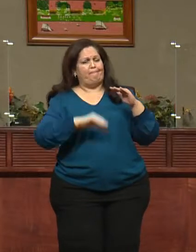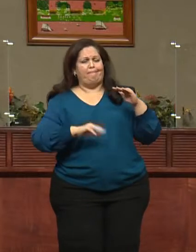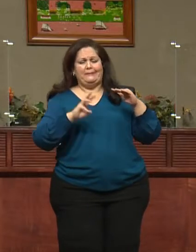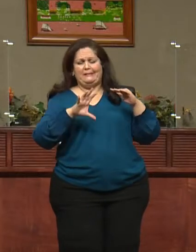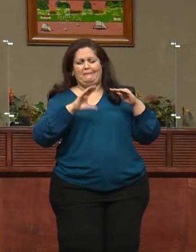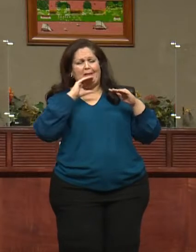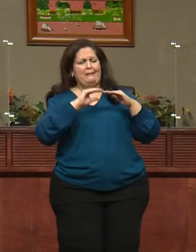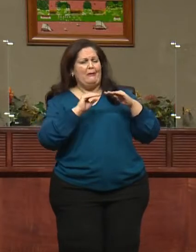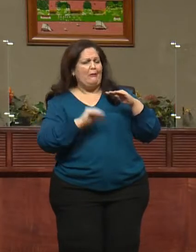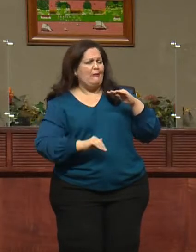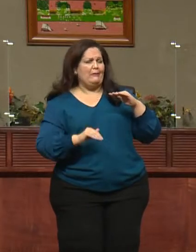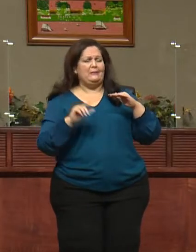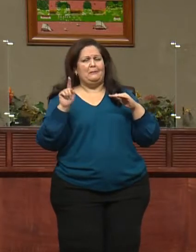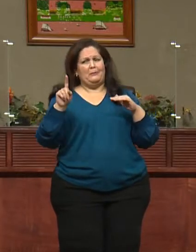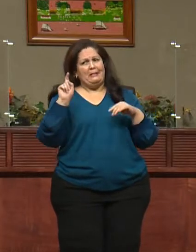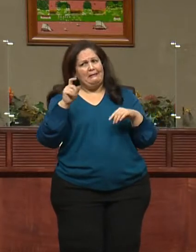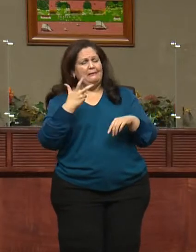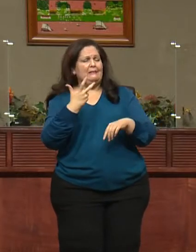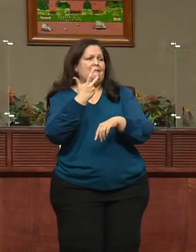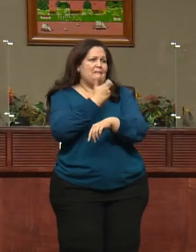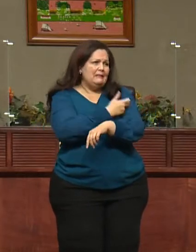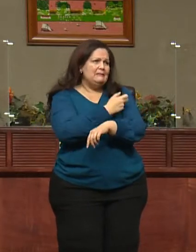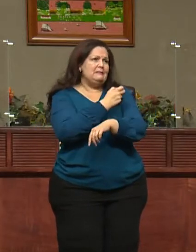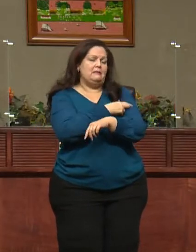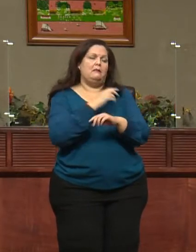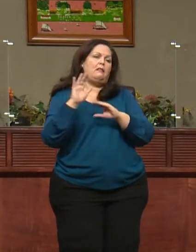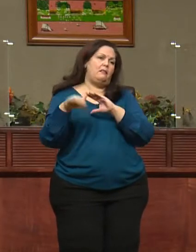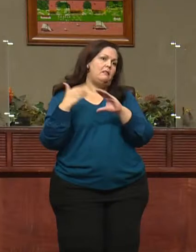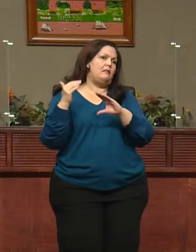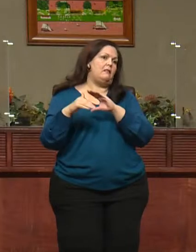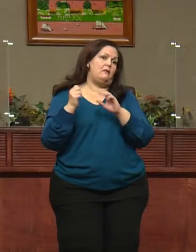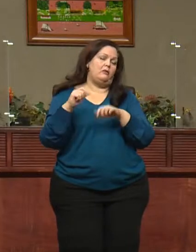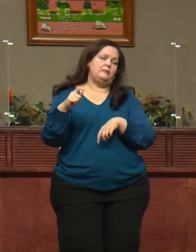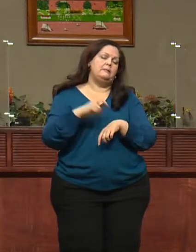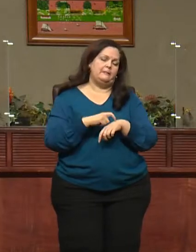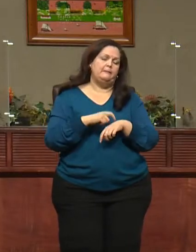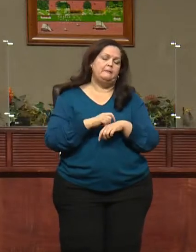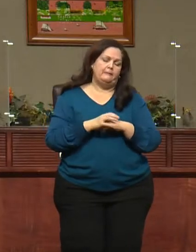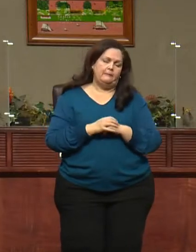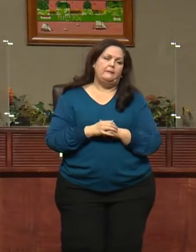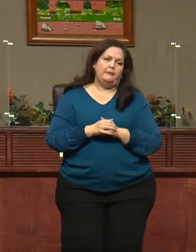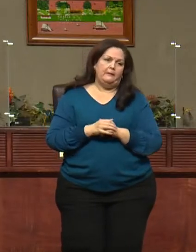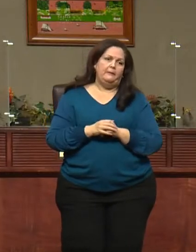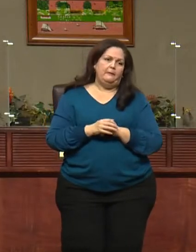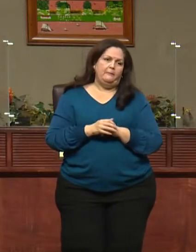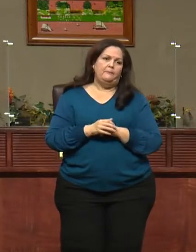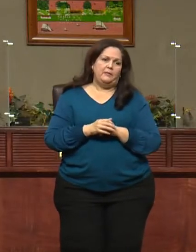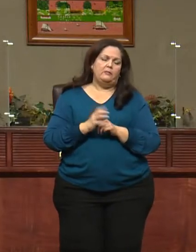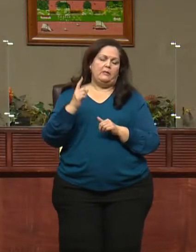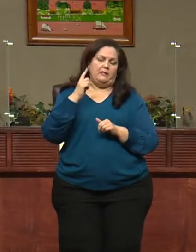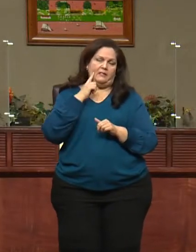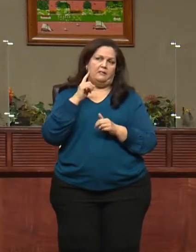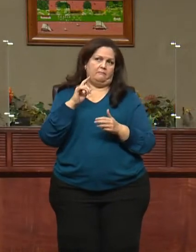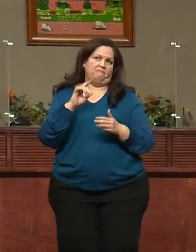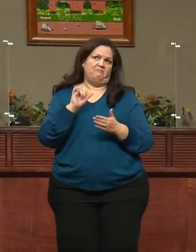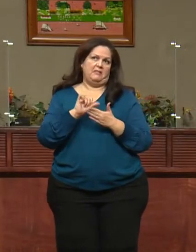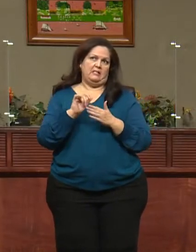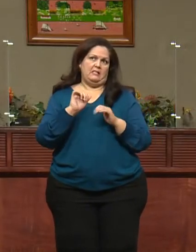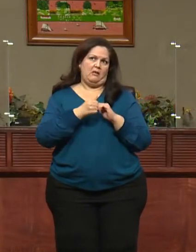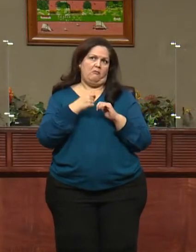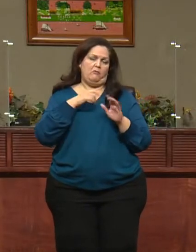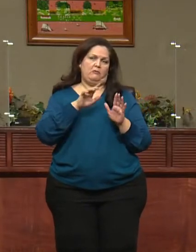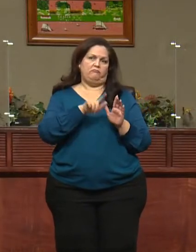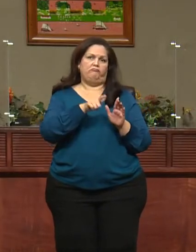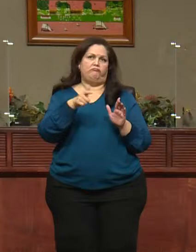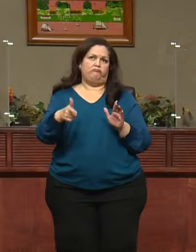but they really feel that they need to be vaccinated. So I think that's how I would prioritize it,